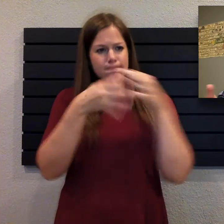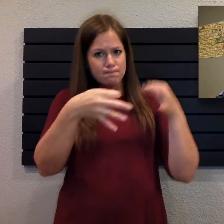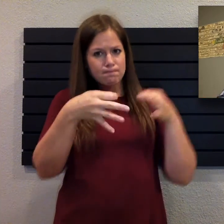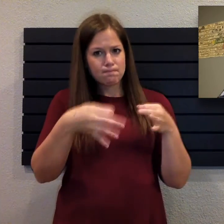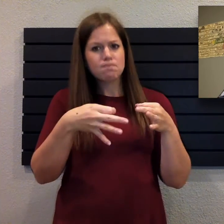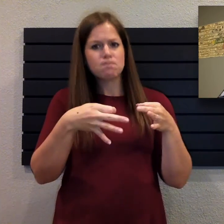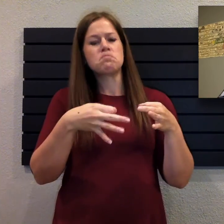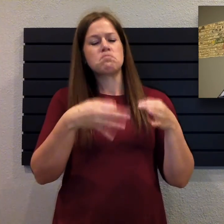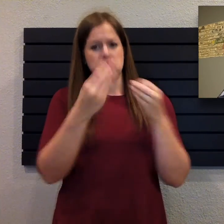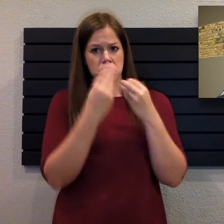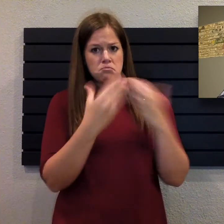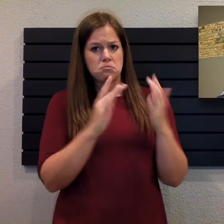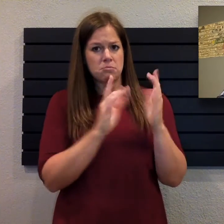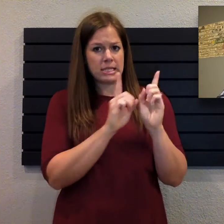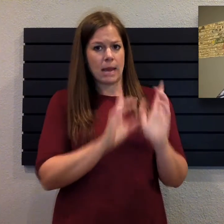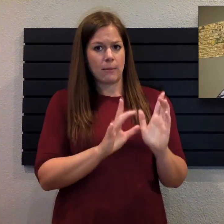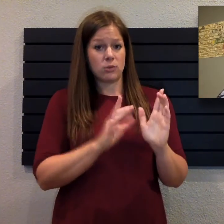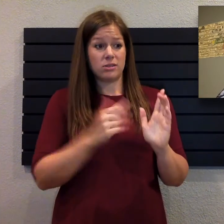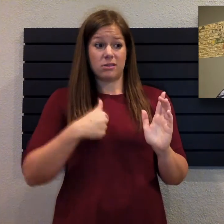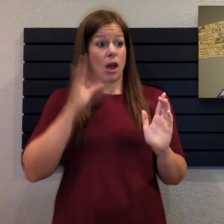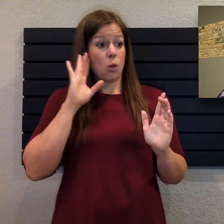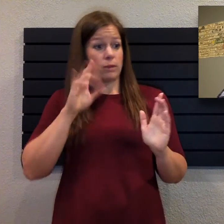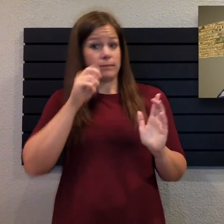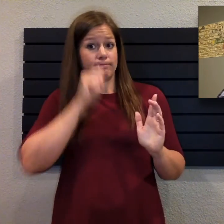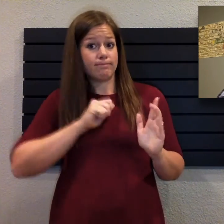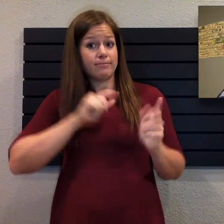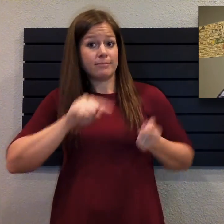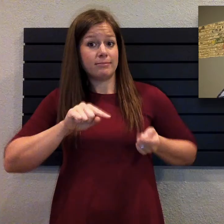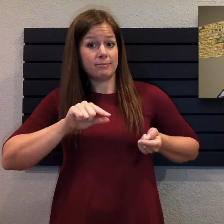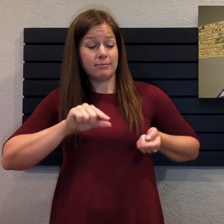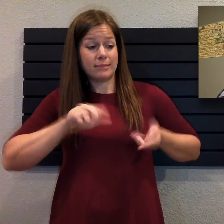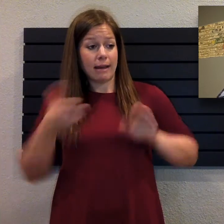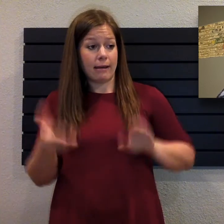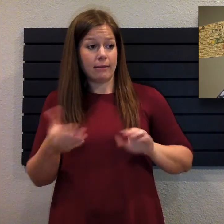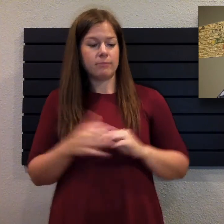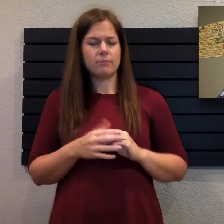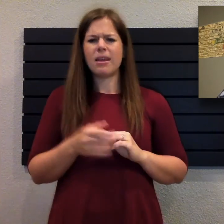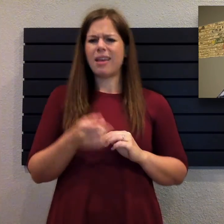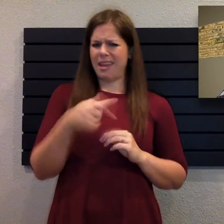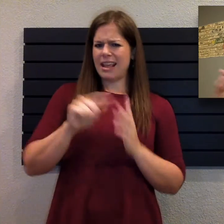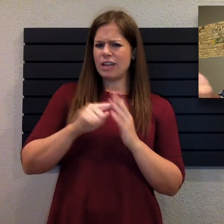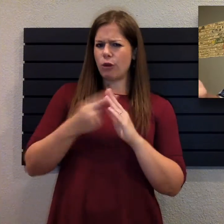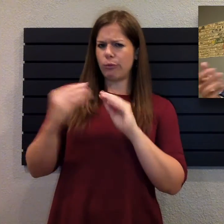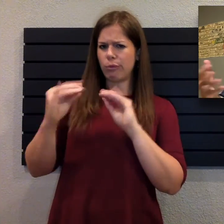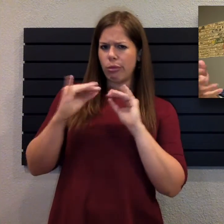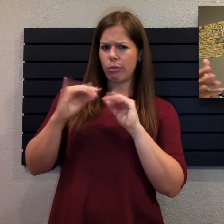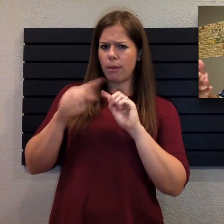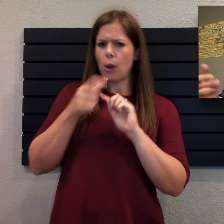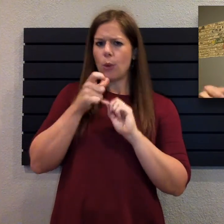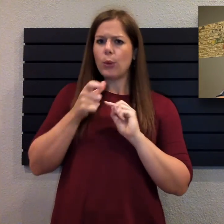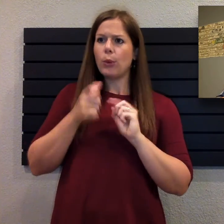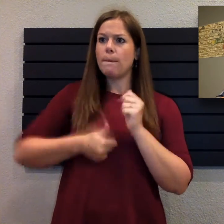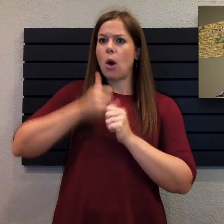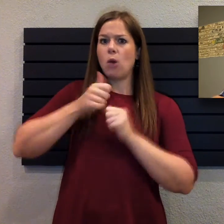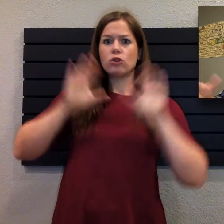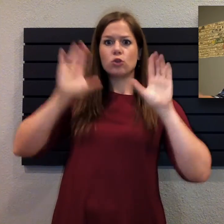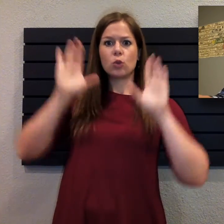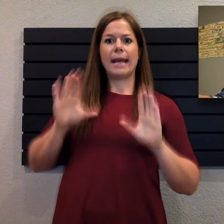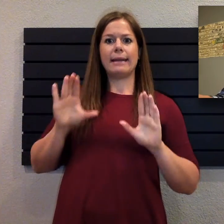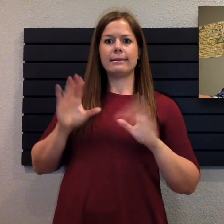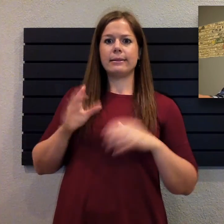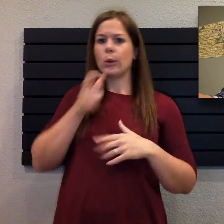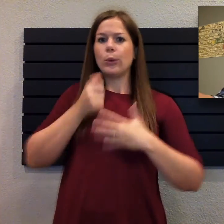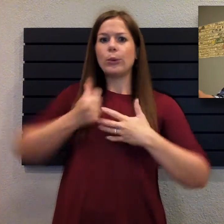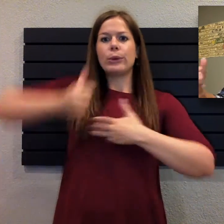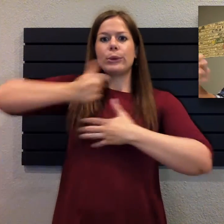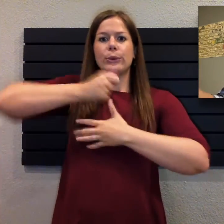knowledge that he was going to die, they get in an argument about who's the greatest. So you can see where their heart is. They want to be the greatest in the kingdom. Lord, who's